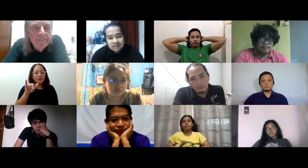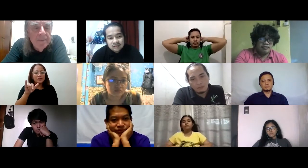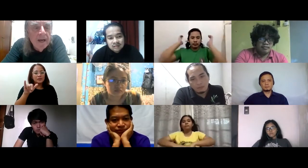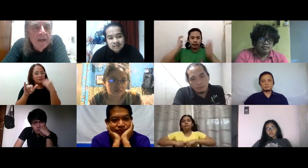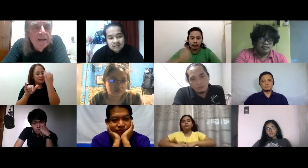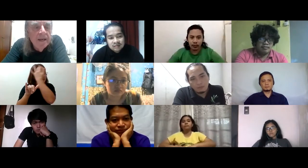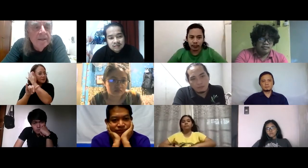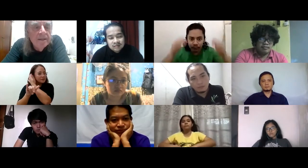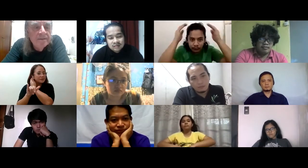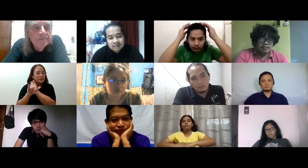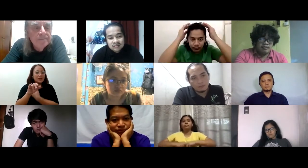N-A-P-P-I-E-S.